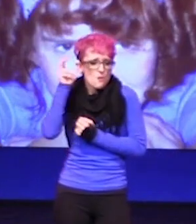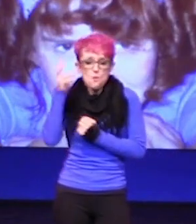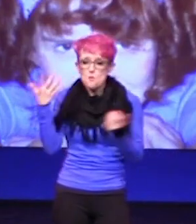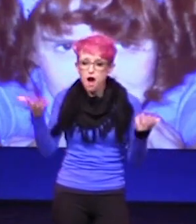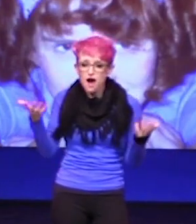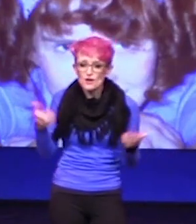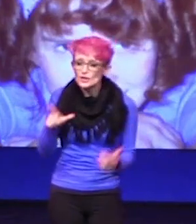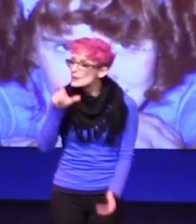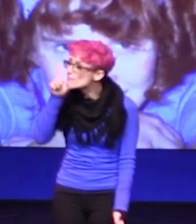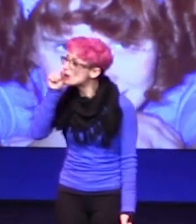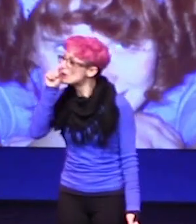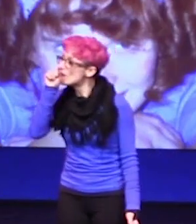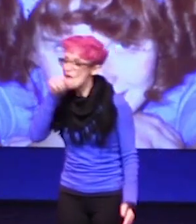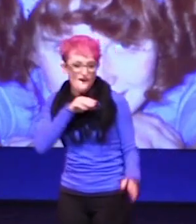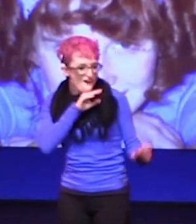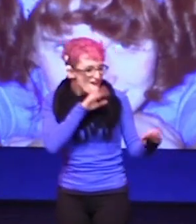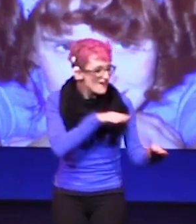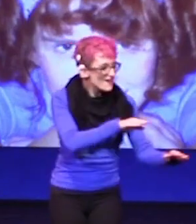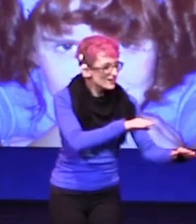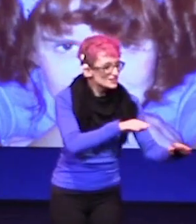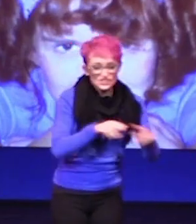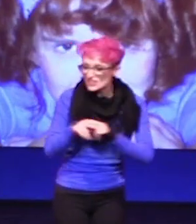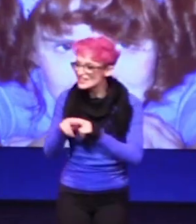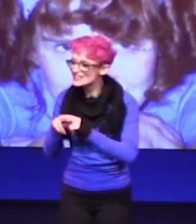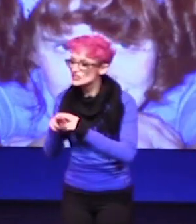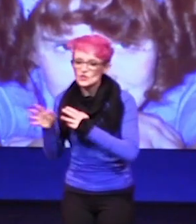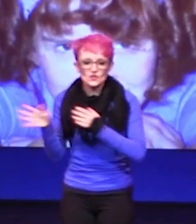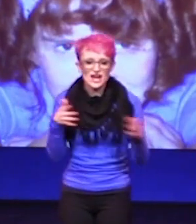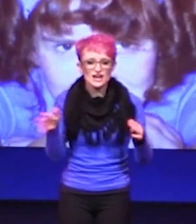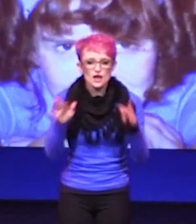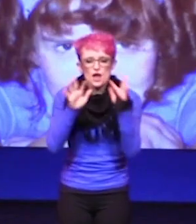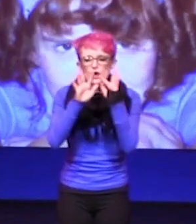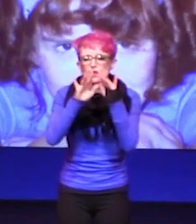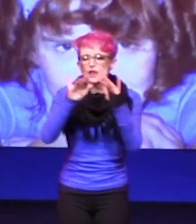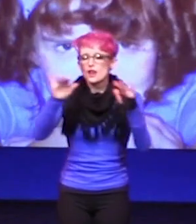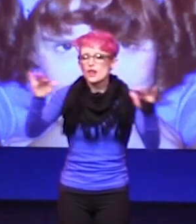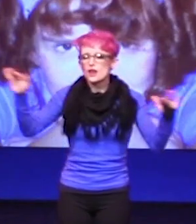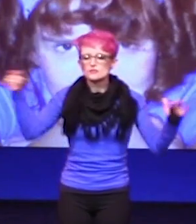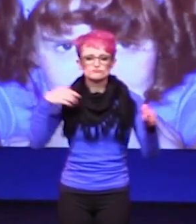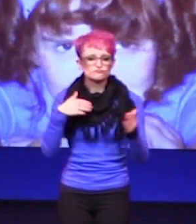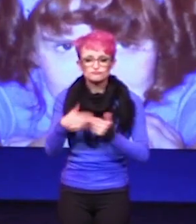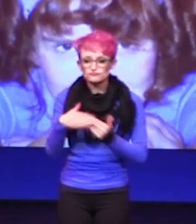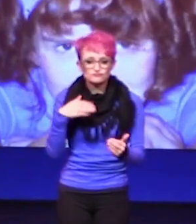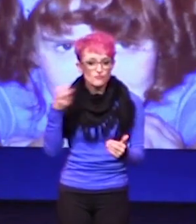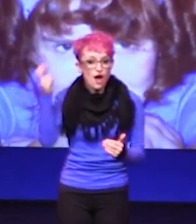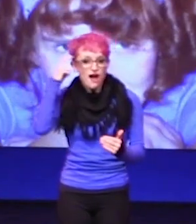So I love listening to the sounds of birds, the ocean crash, the wind, the music of